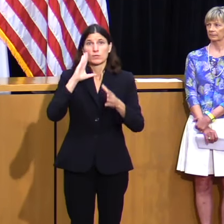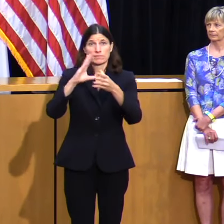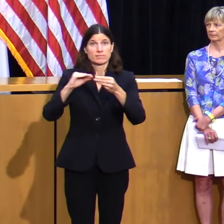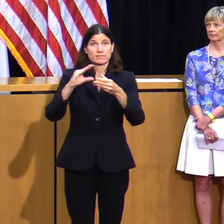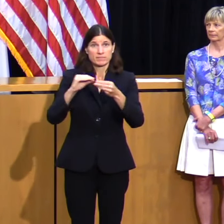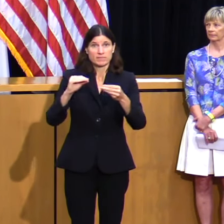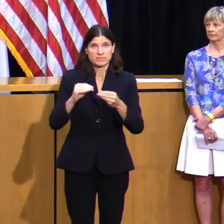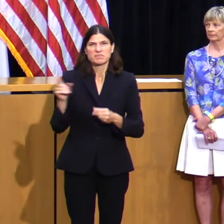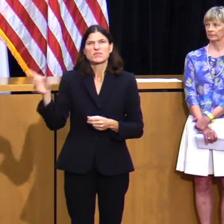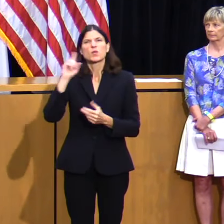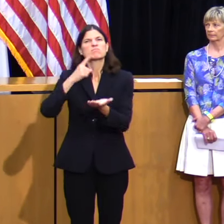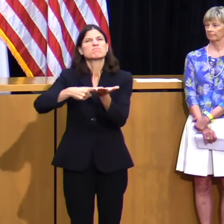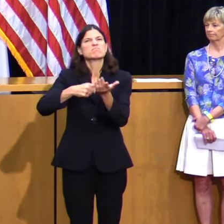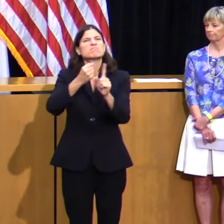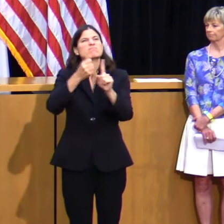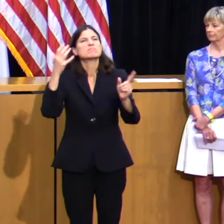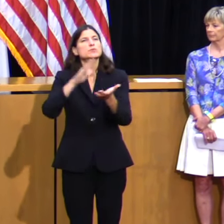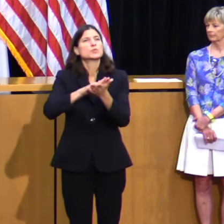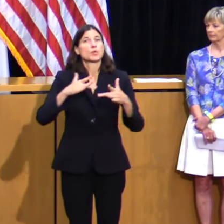especially with respect to public health.